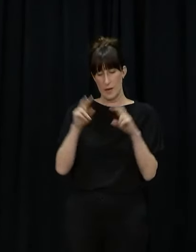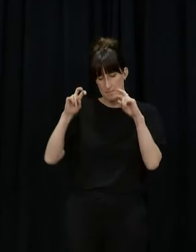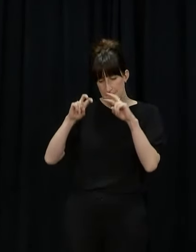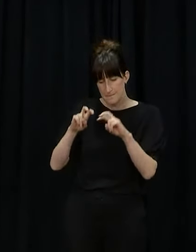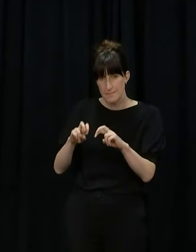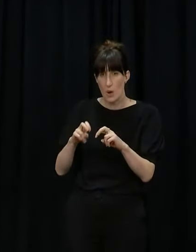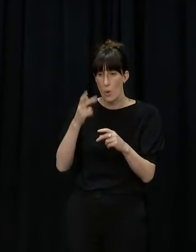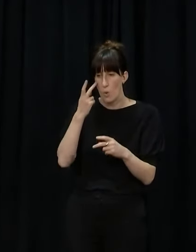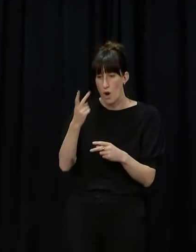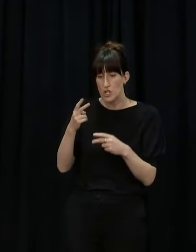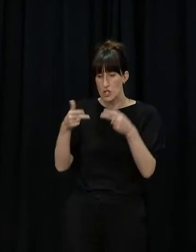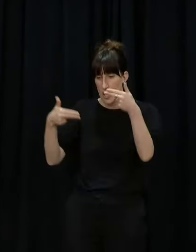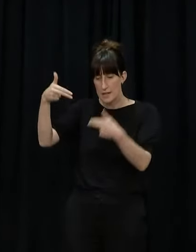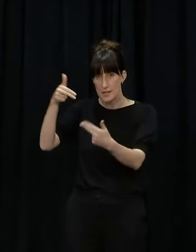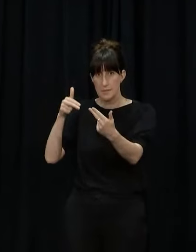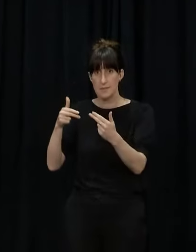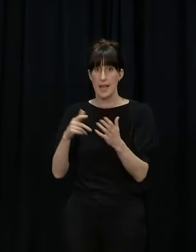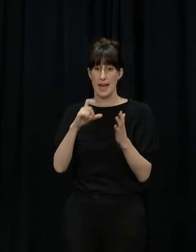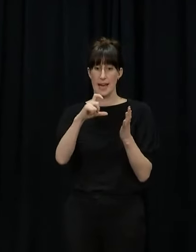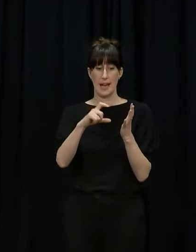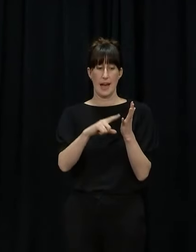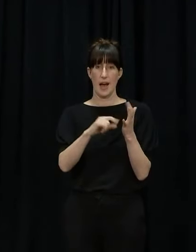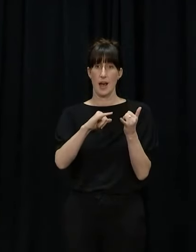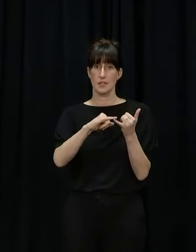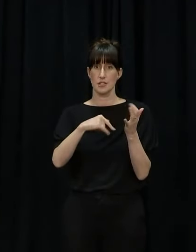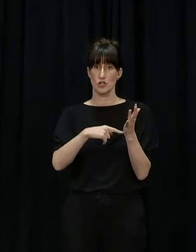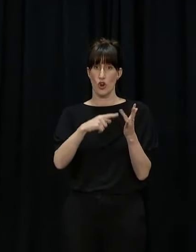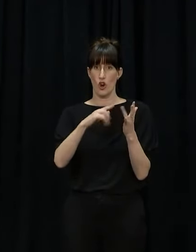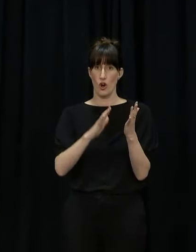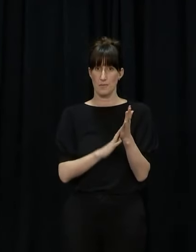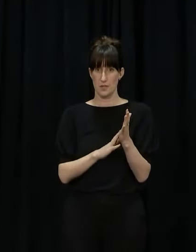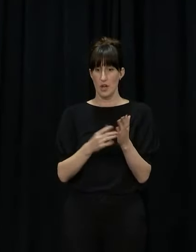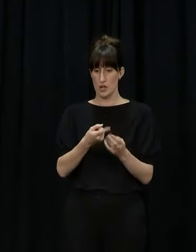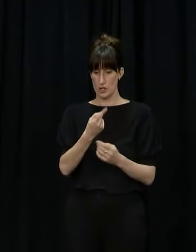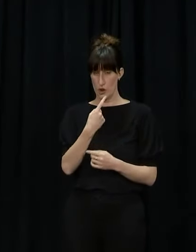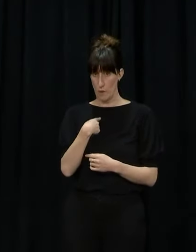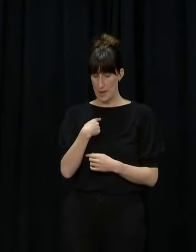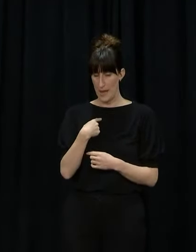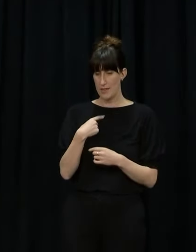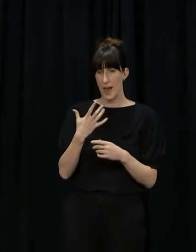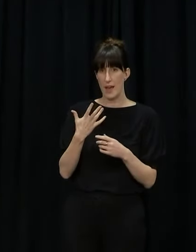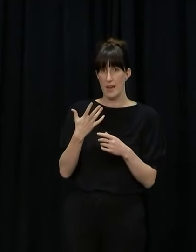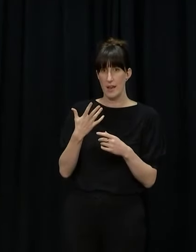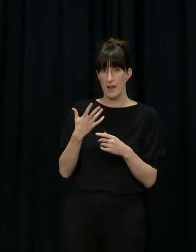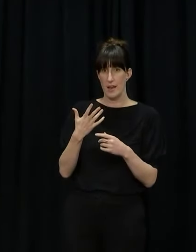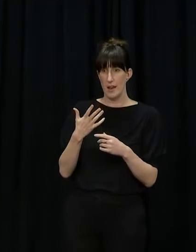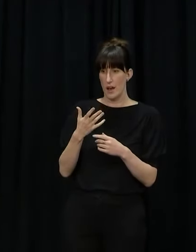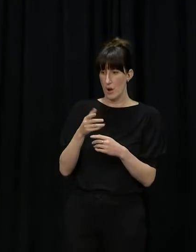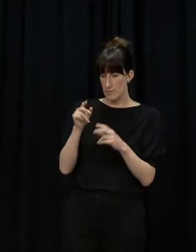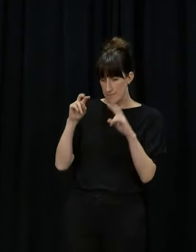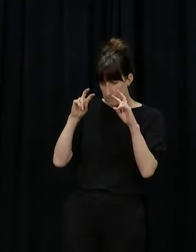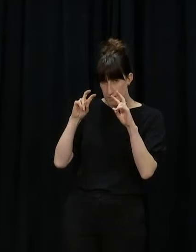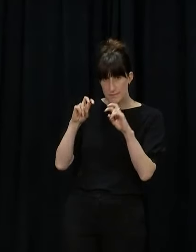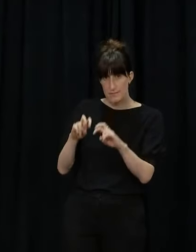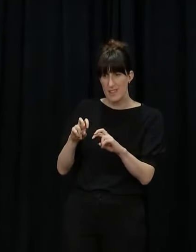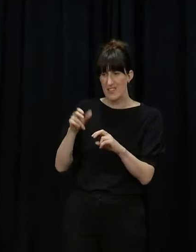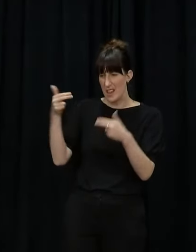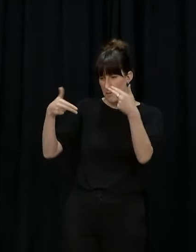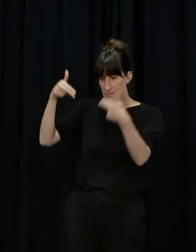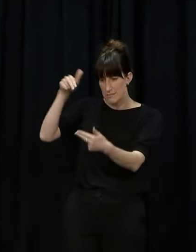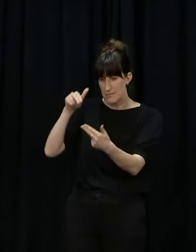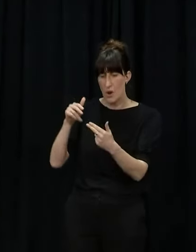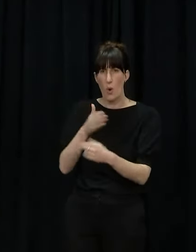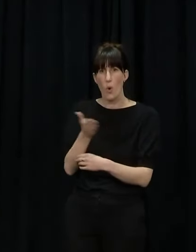identified. Customs confirmed with me again today that these have all been investigated and staff tested. Nothing has eventuated from this line